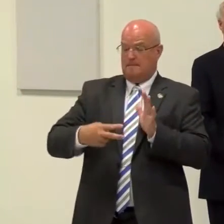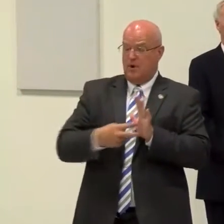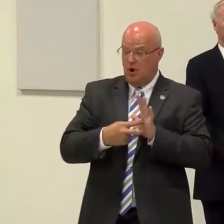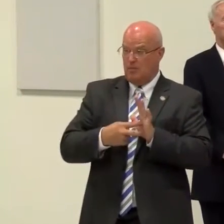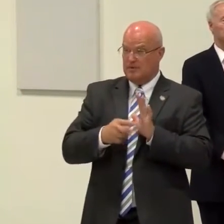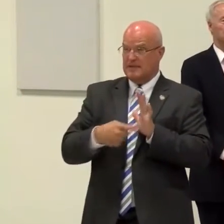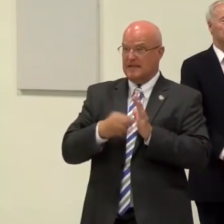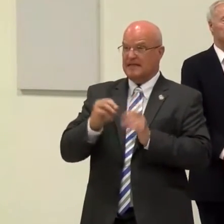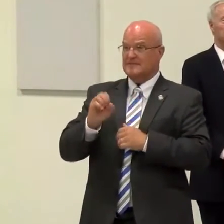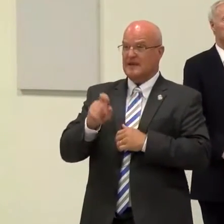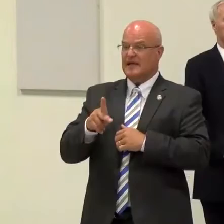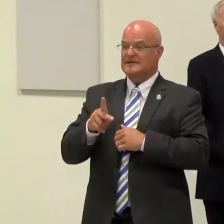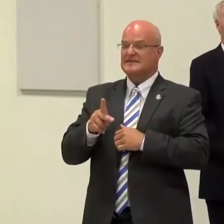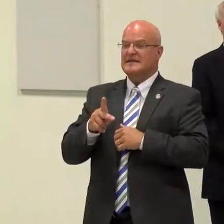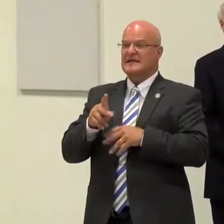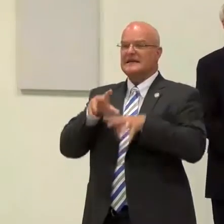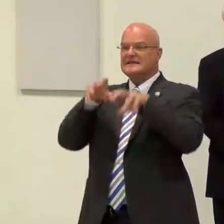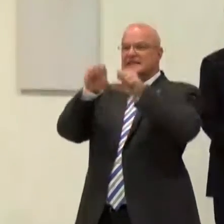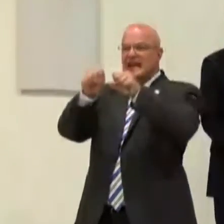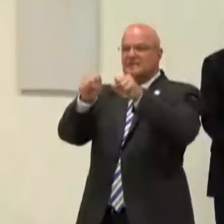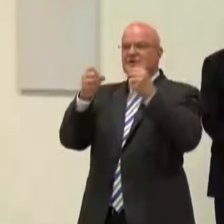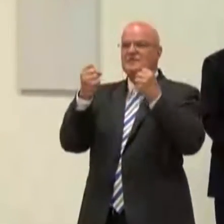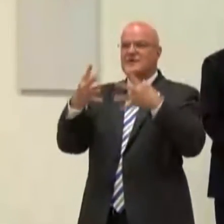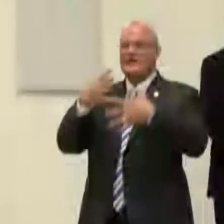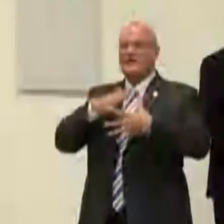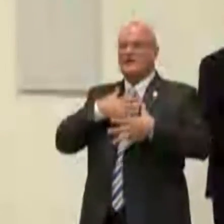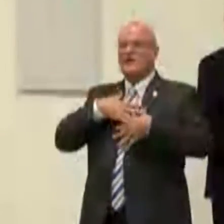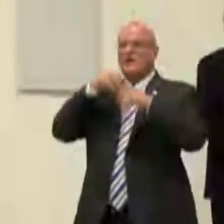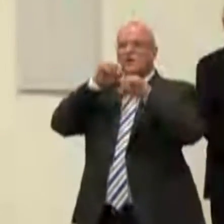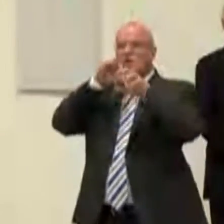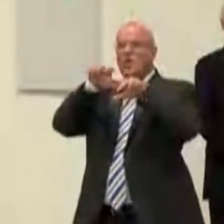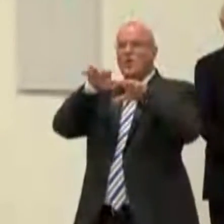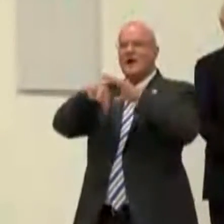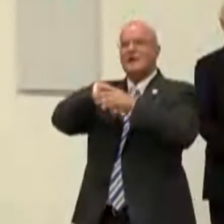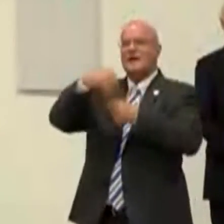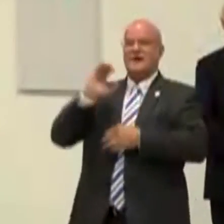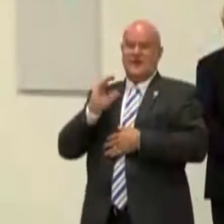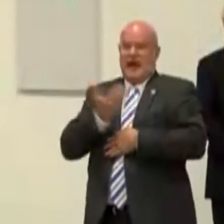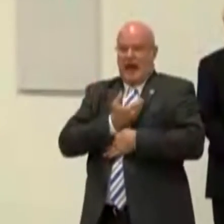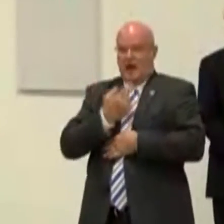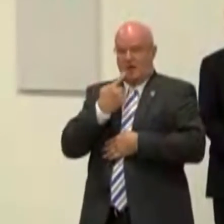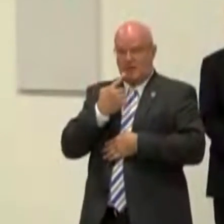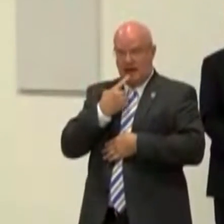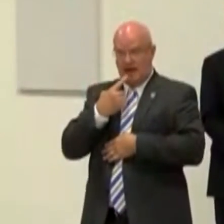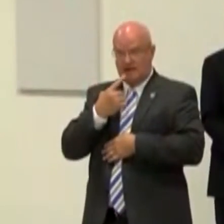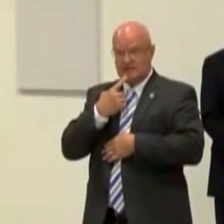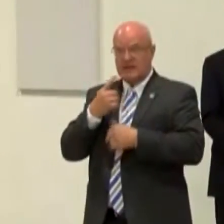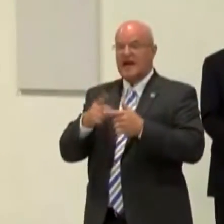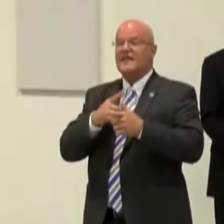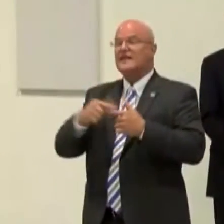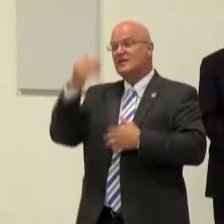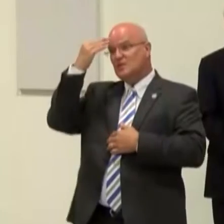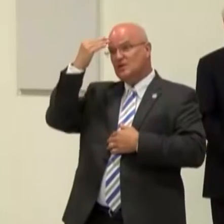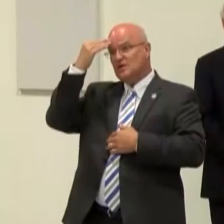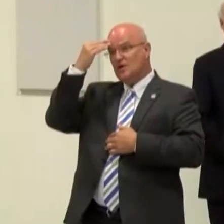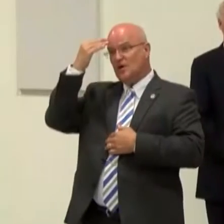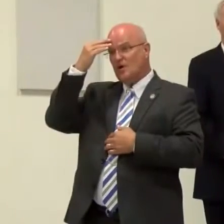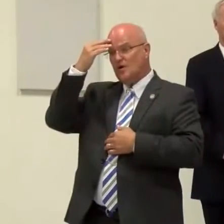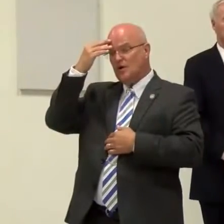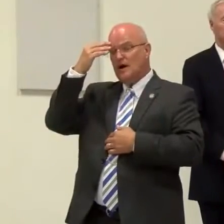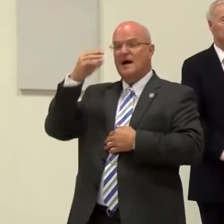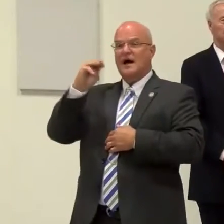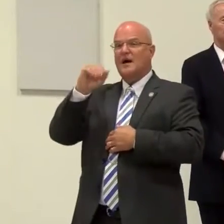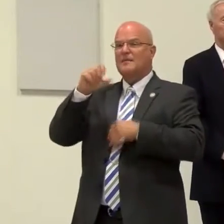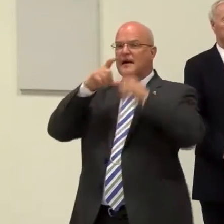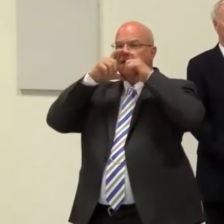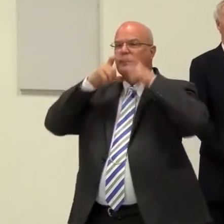these masks is to capture as many of the respiratory droplets as they come out of our mouths, then we know a loose-fitting